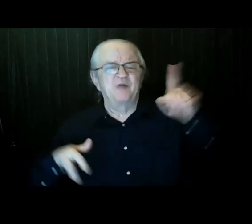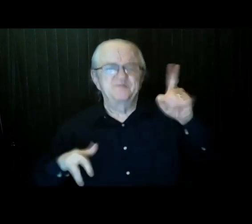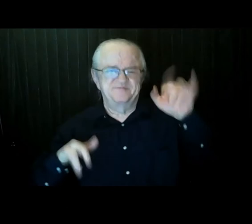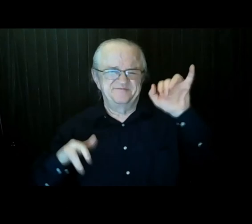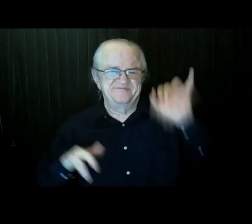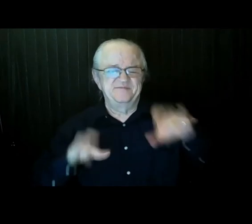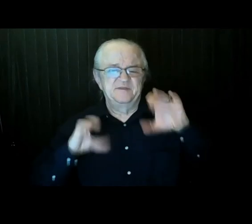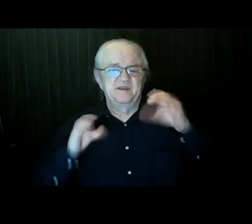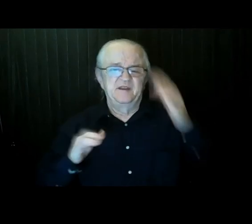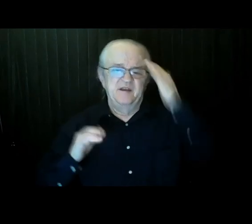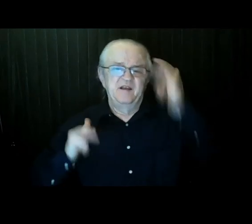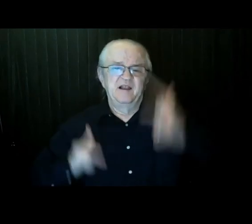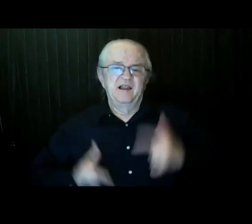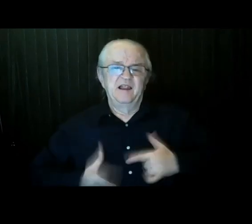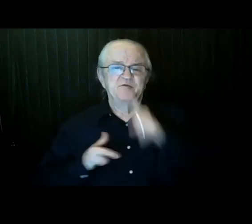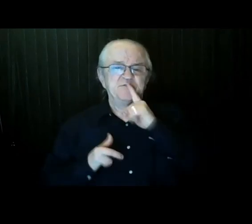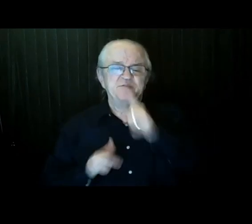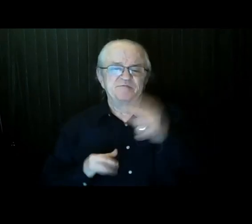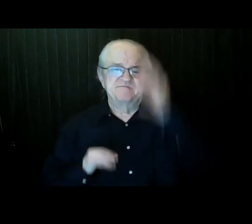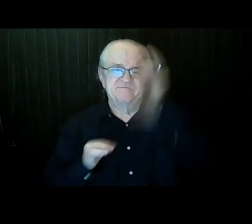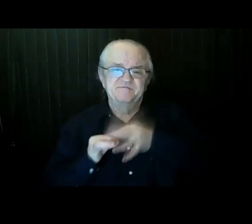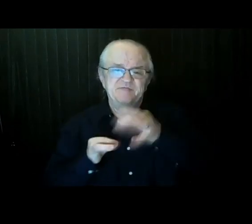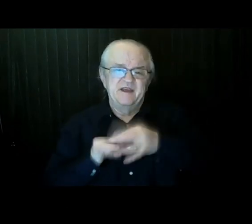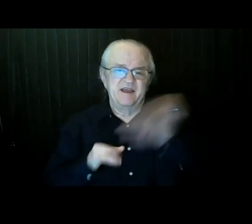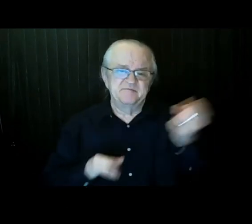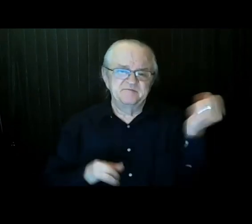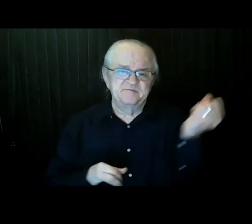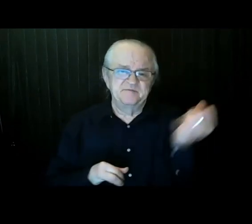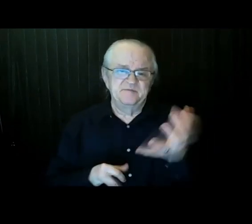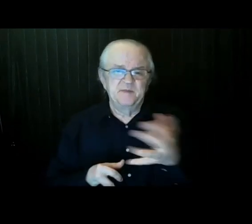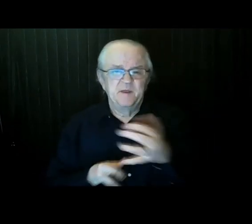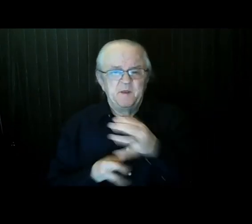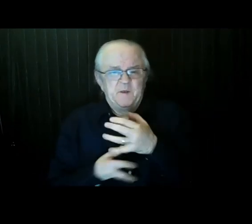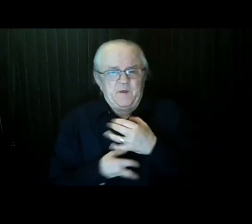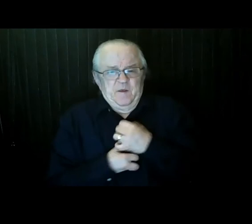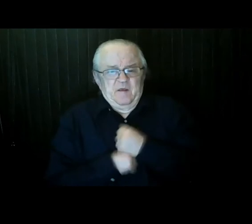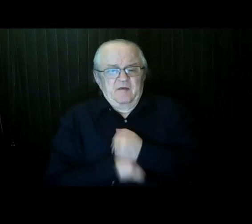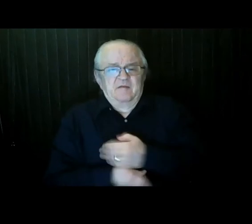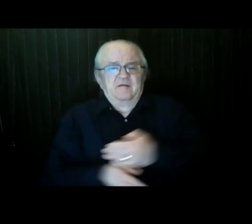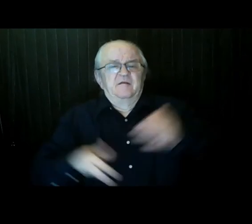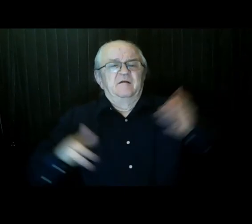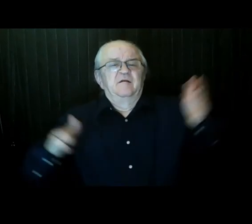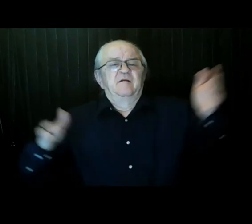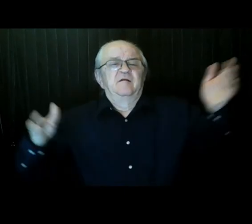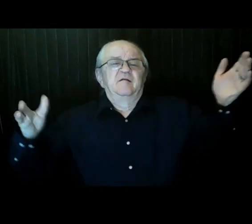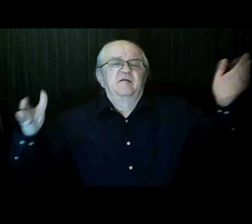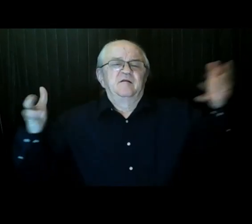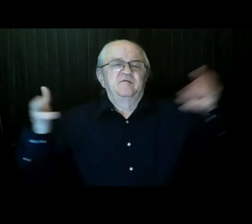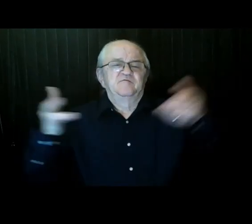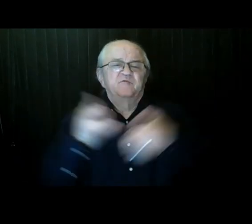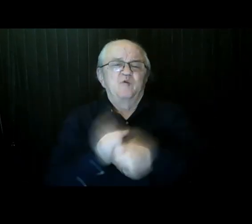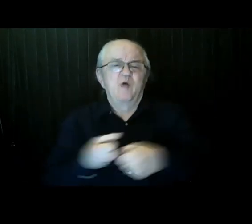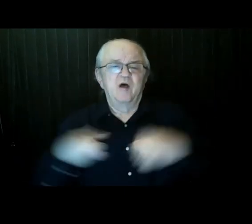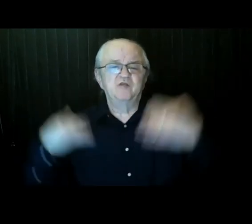that life is just a leap of faith. You hold your breath and spread your arms and always trust your cape.